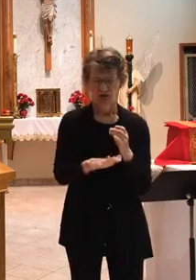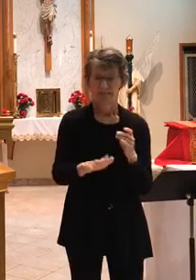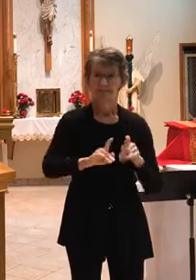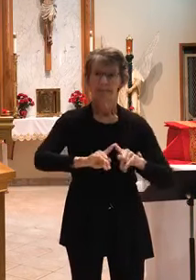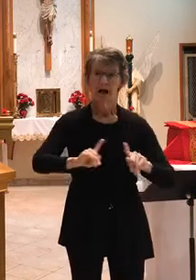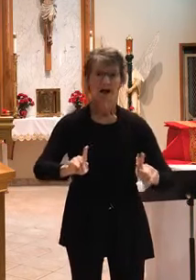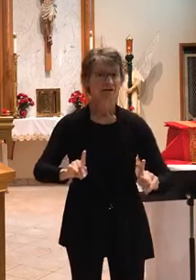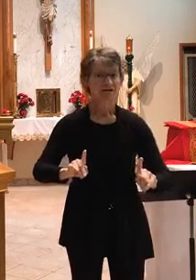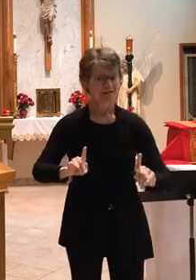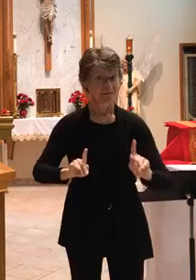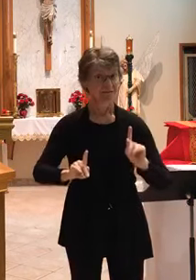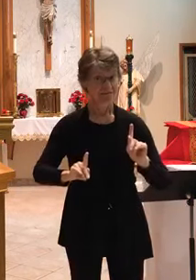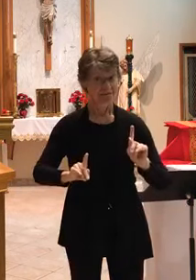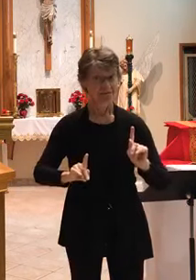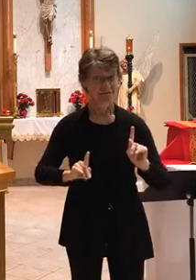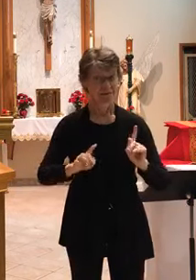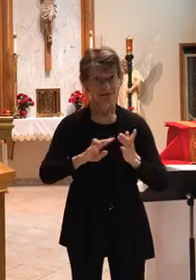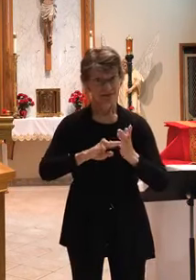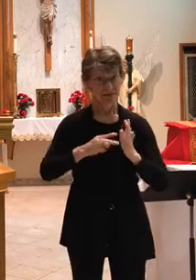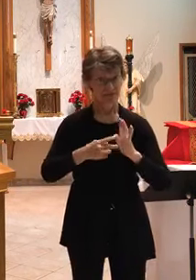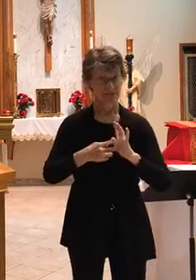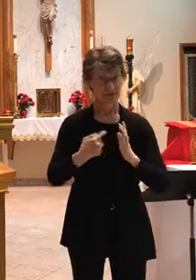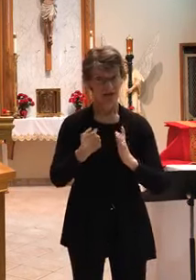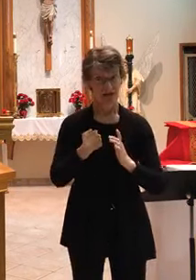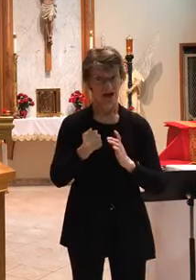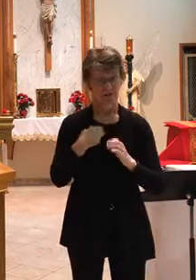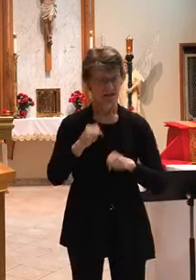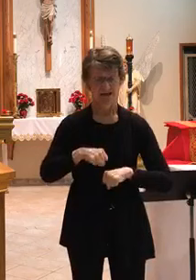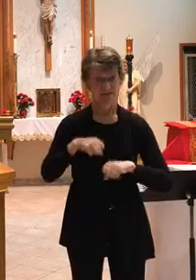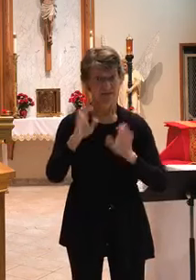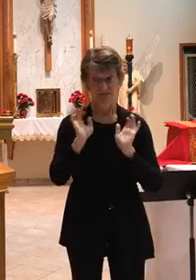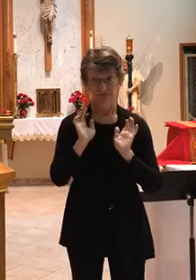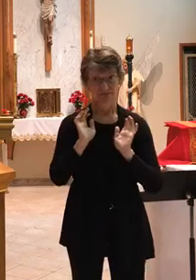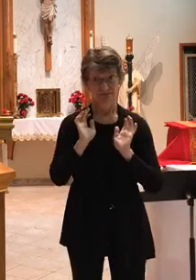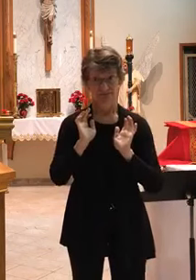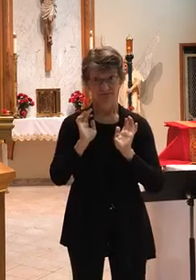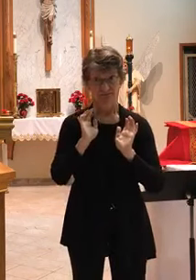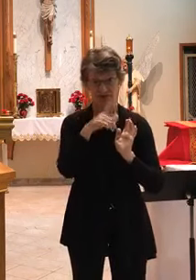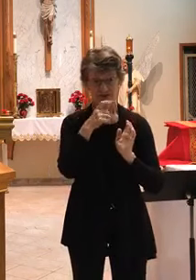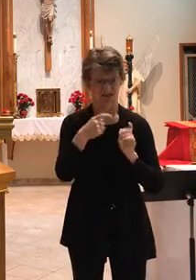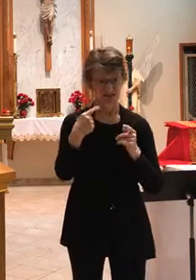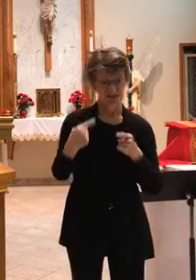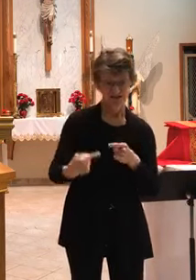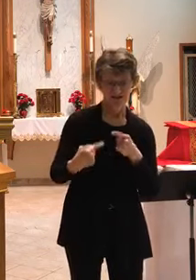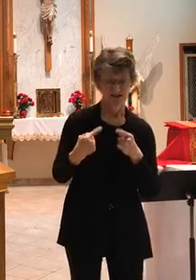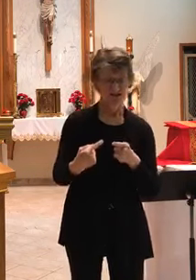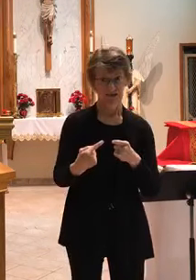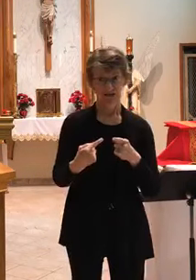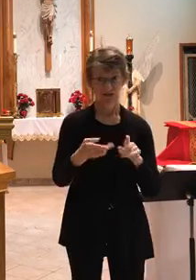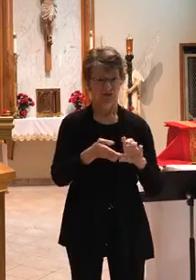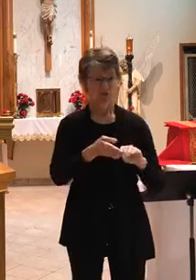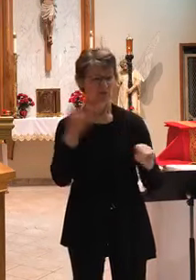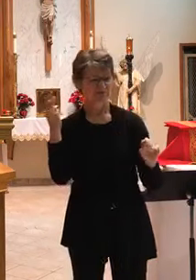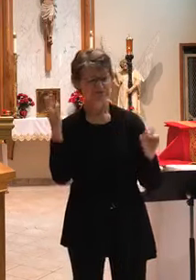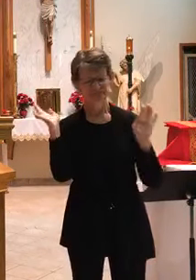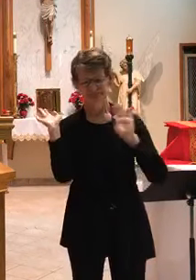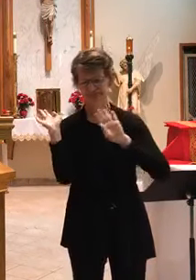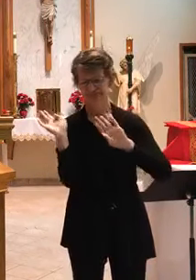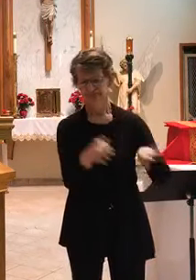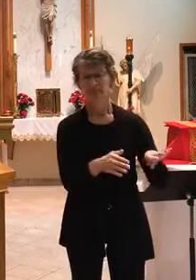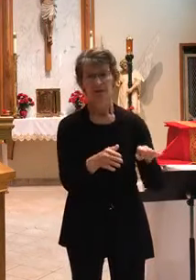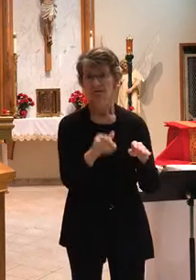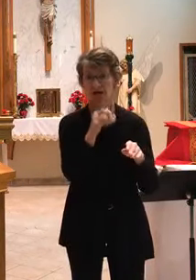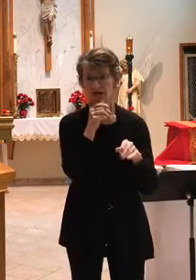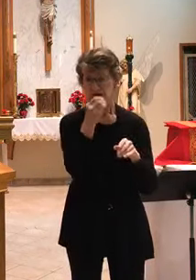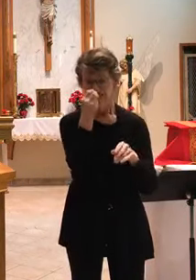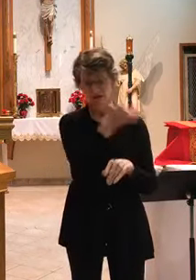But does it mean that because of the toughness of that I quit and say, well, it was like that, I'm just